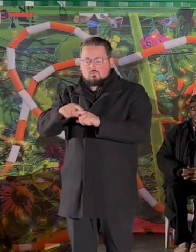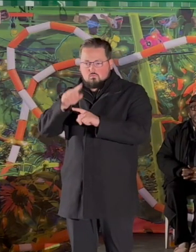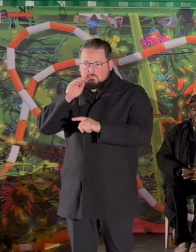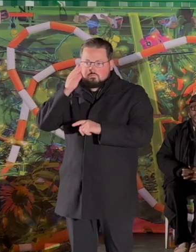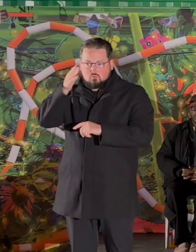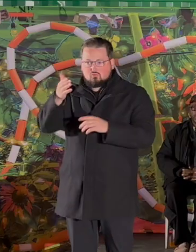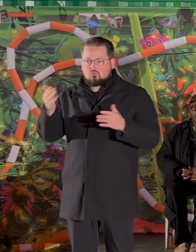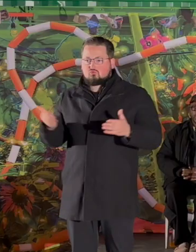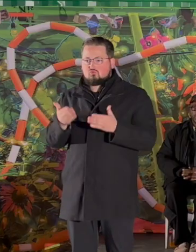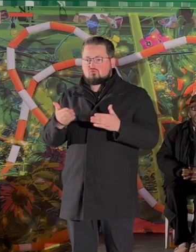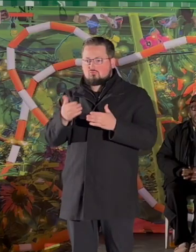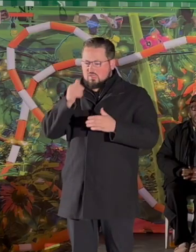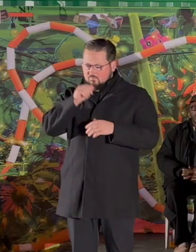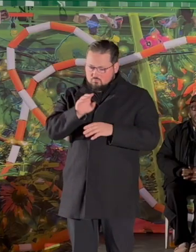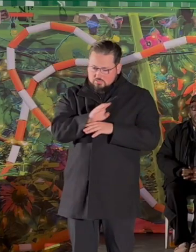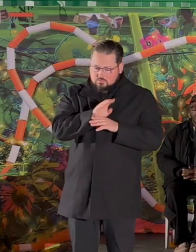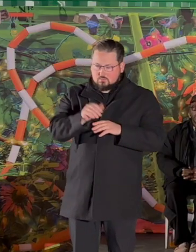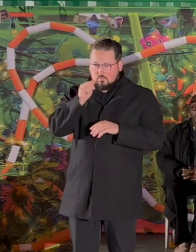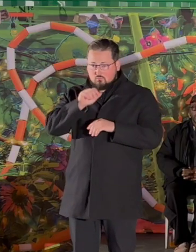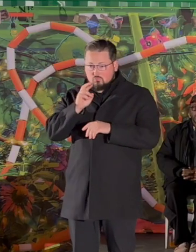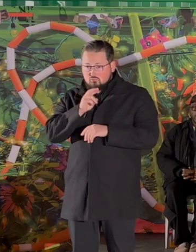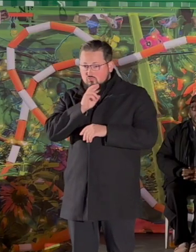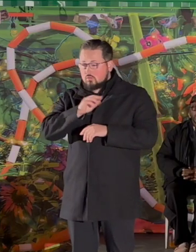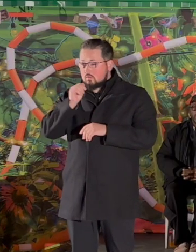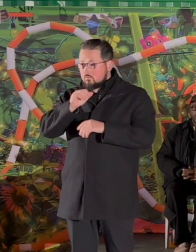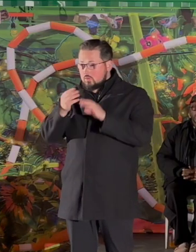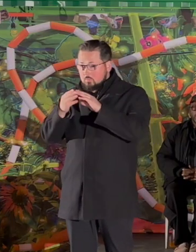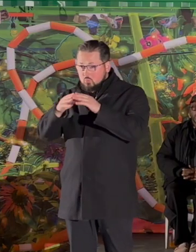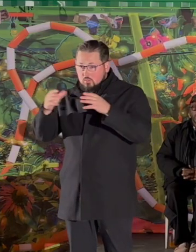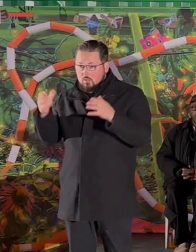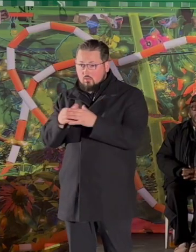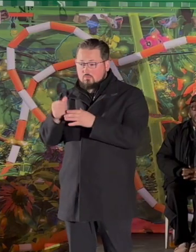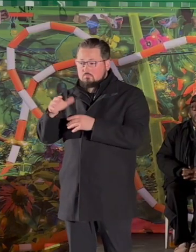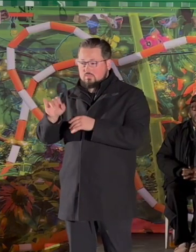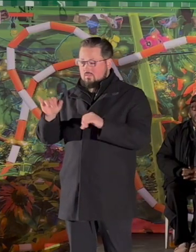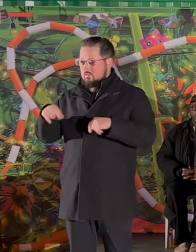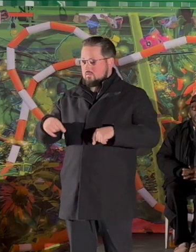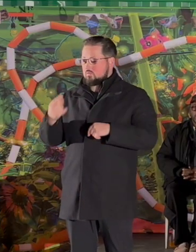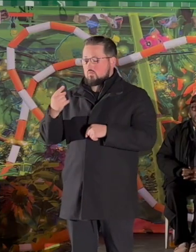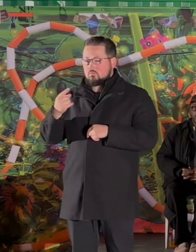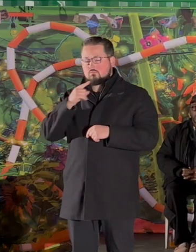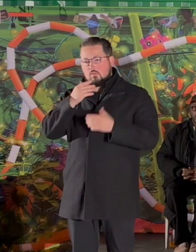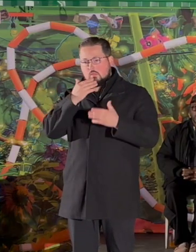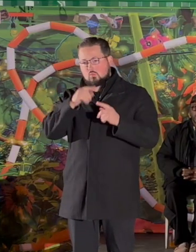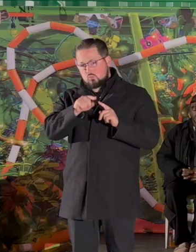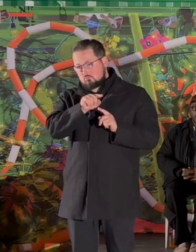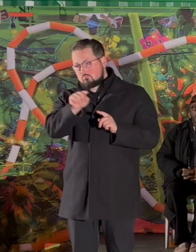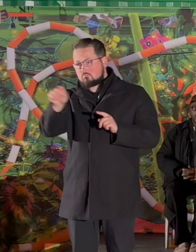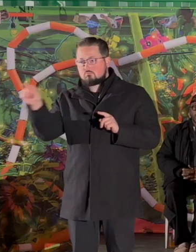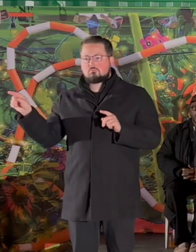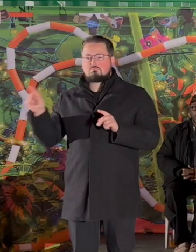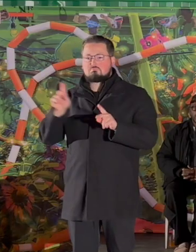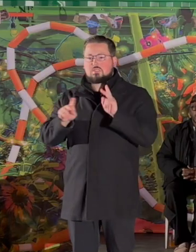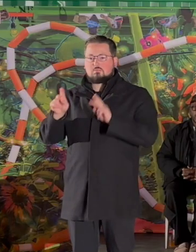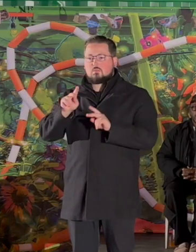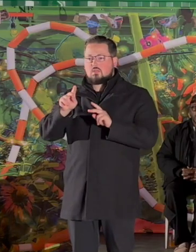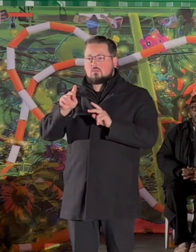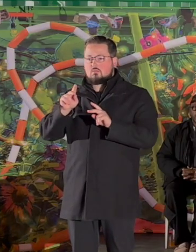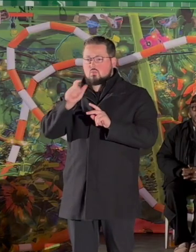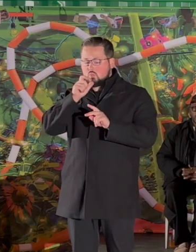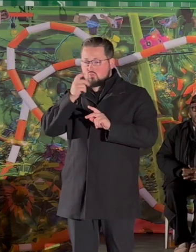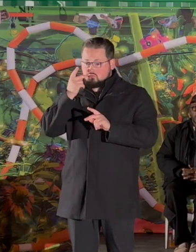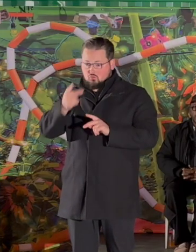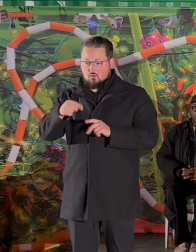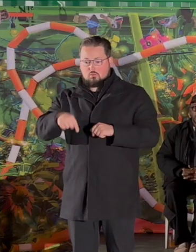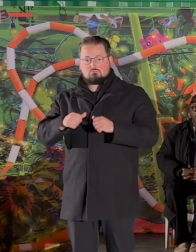North. Every business, every restaurant, every community gathering space like this one is thanks to those folks who saw that Station